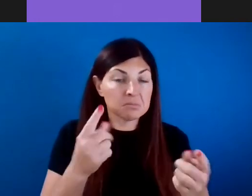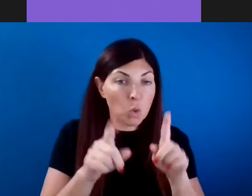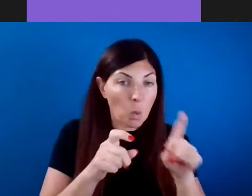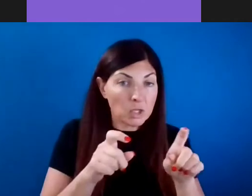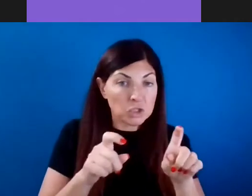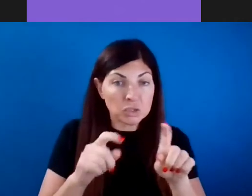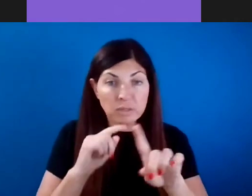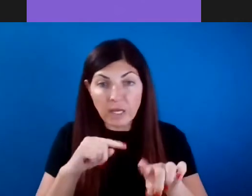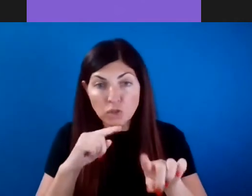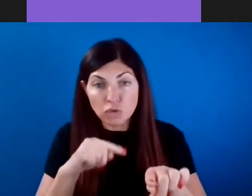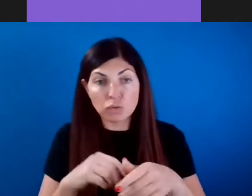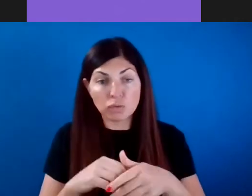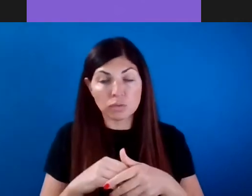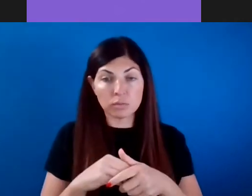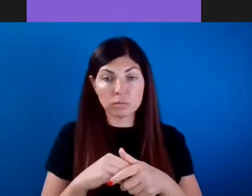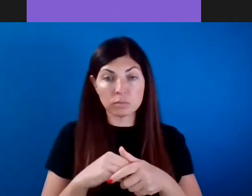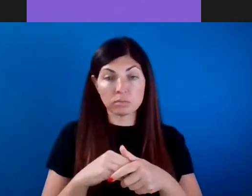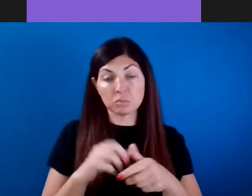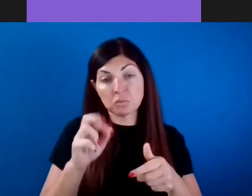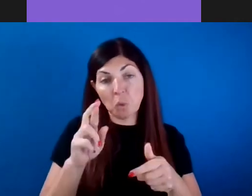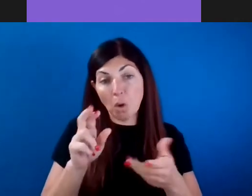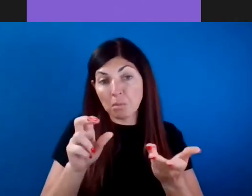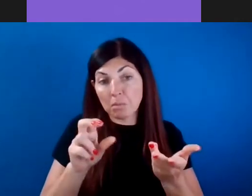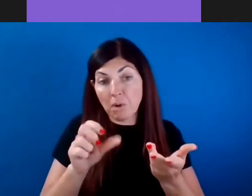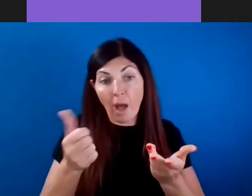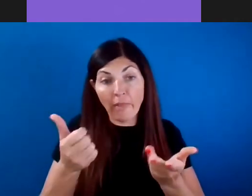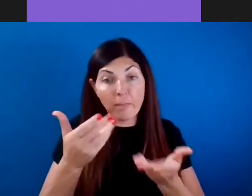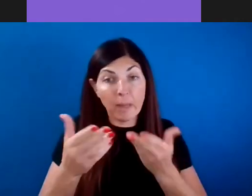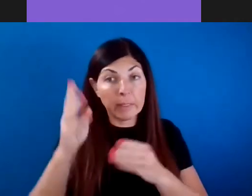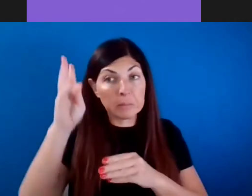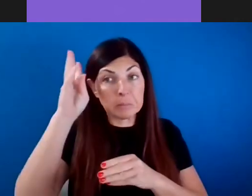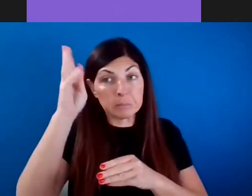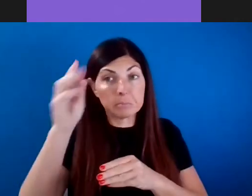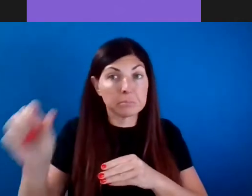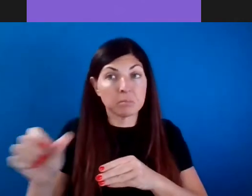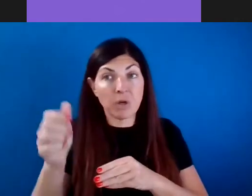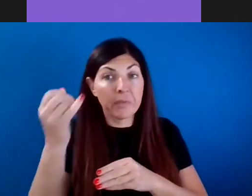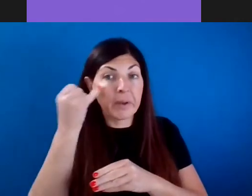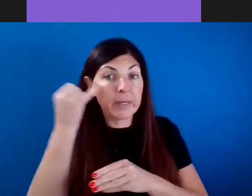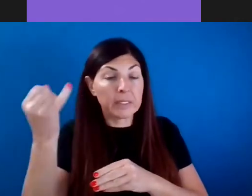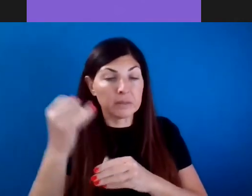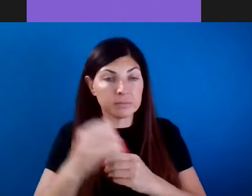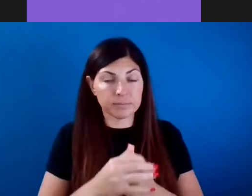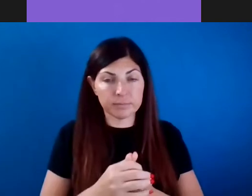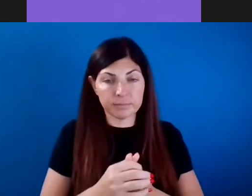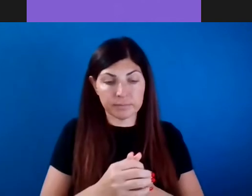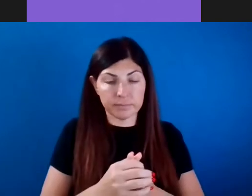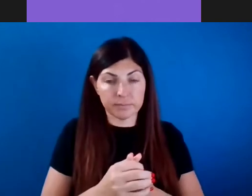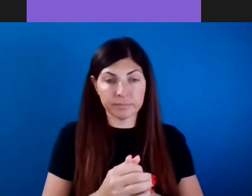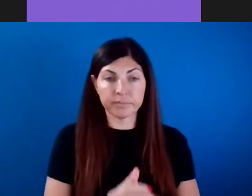time, or maybe you thought of some other sort of segment that we didn't